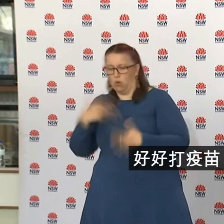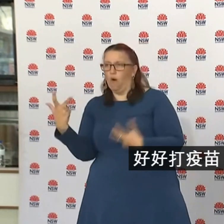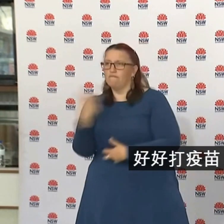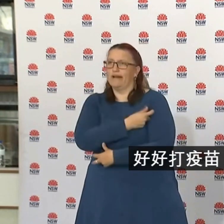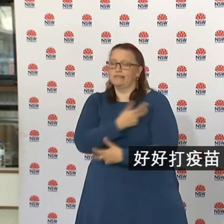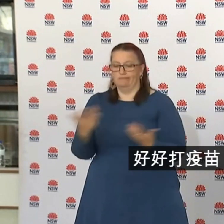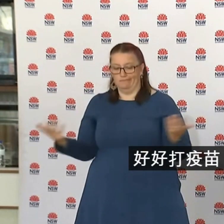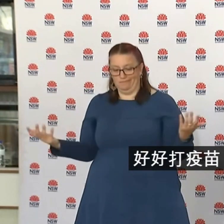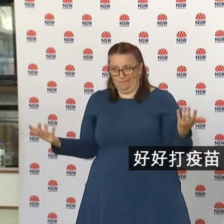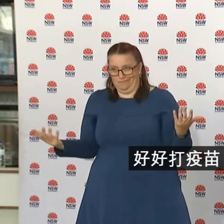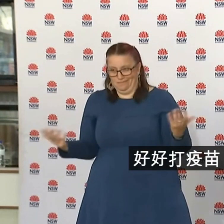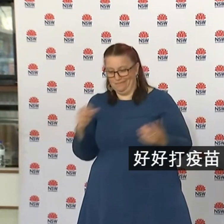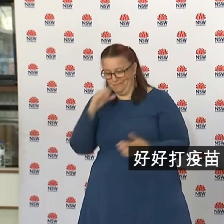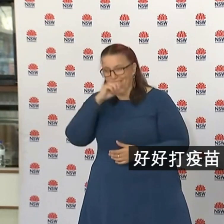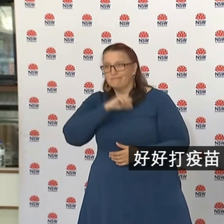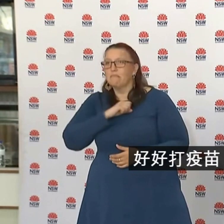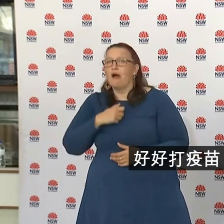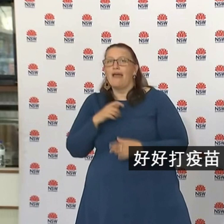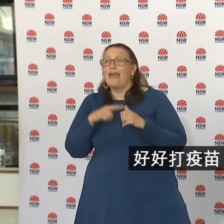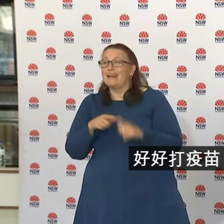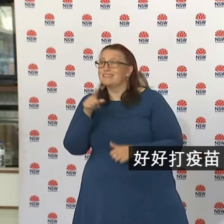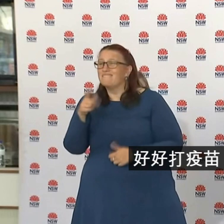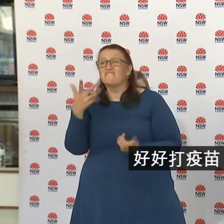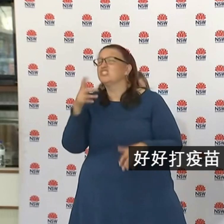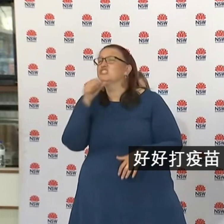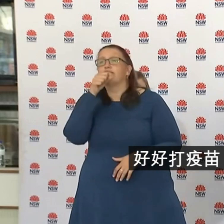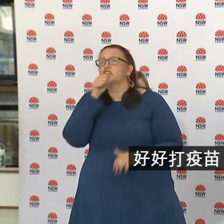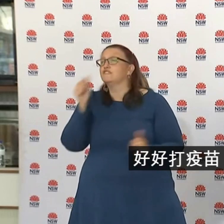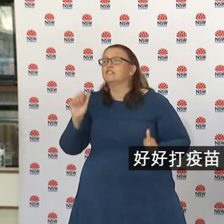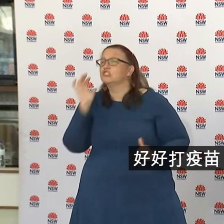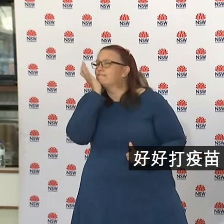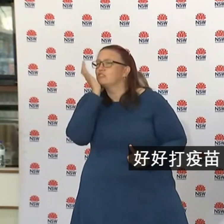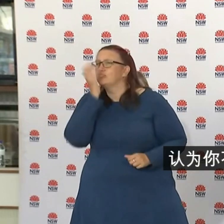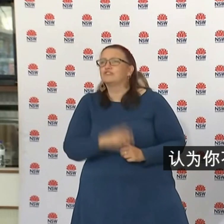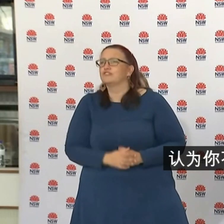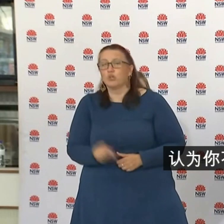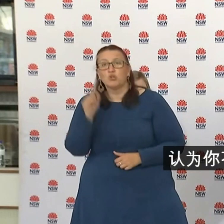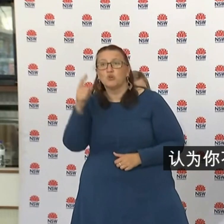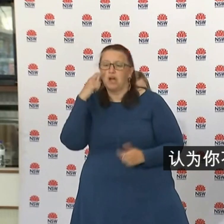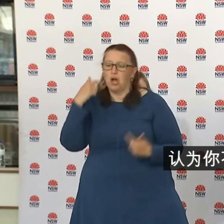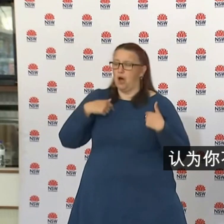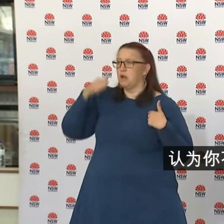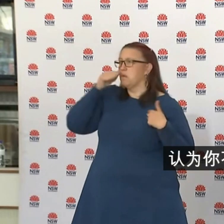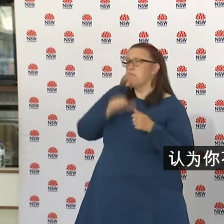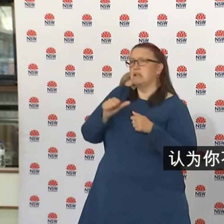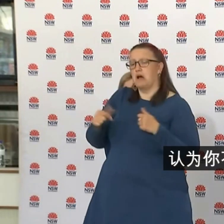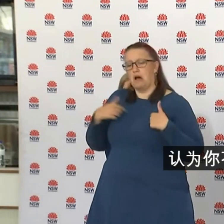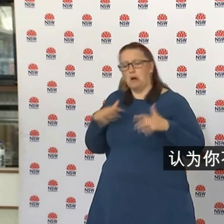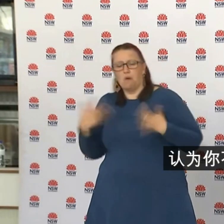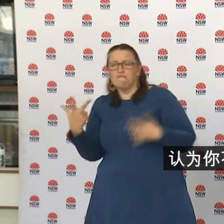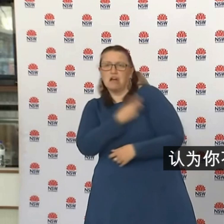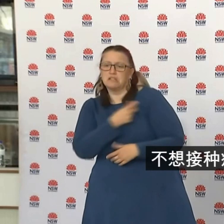vaccines. Well, my message to them is you're being extremely selfish. If you think you can not have a